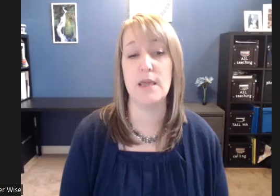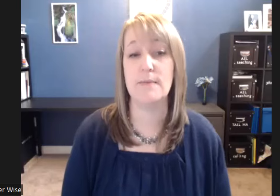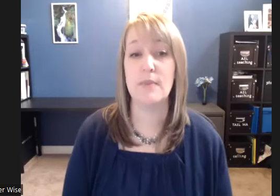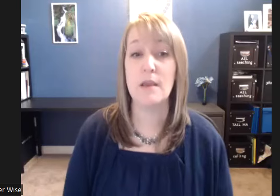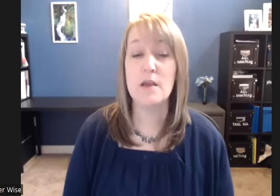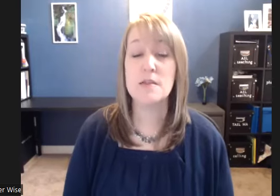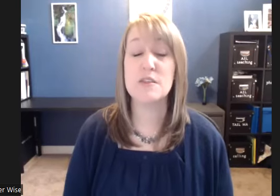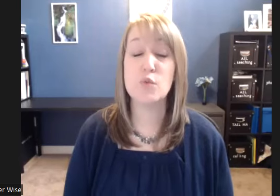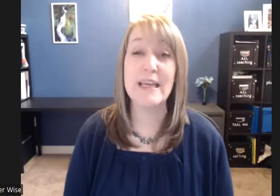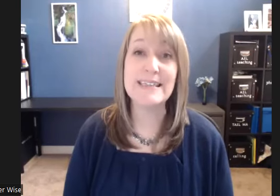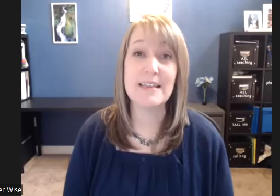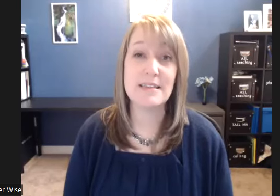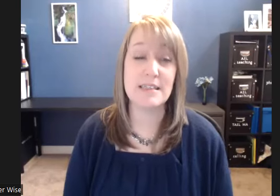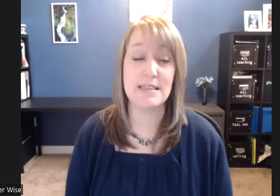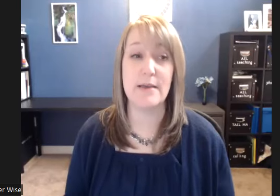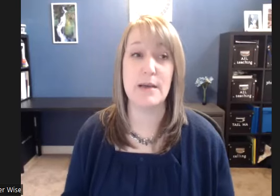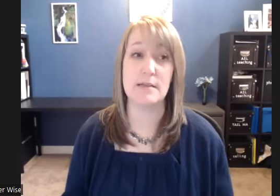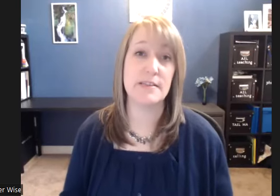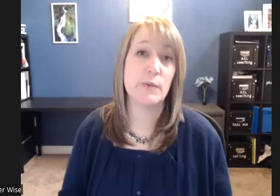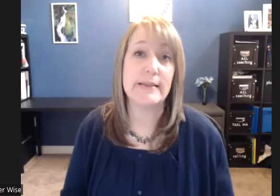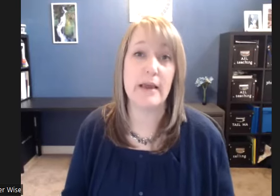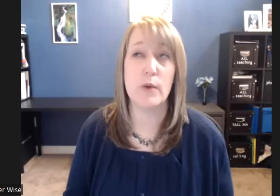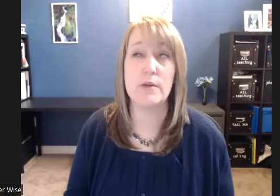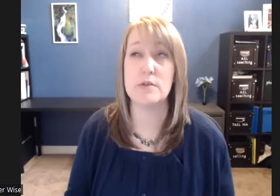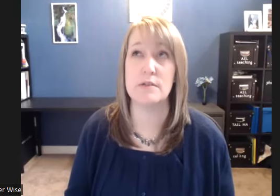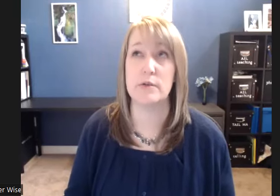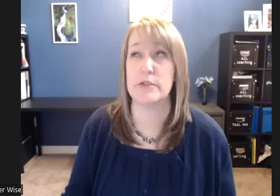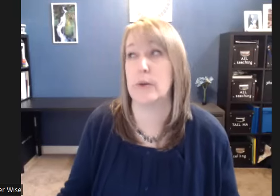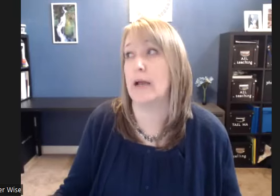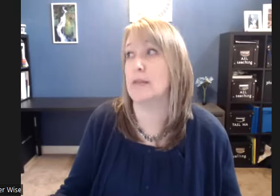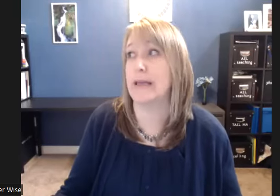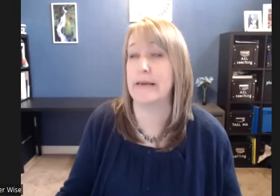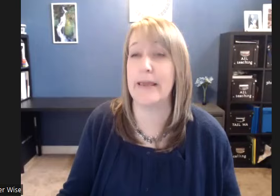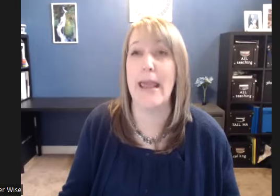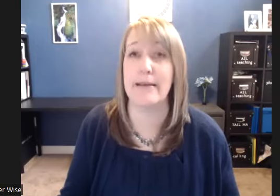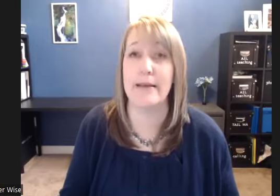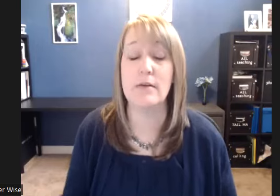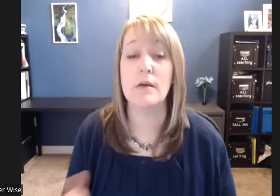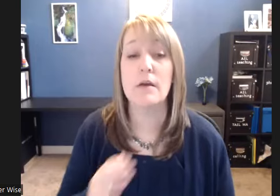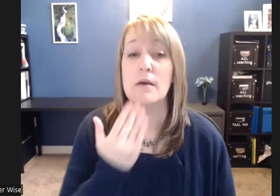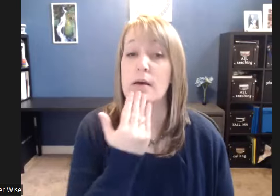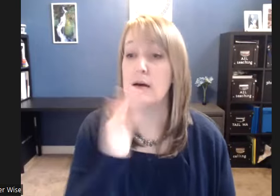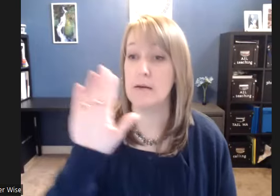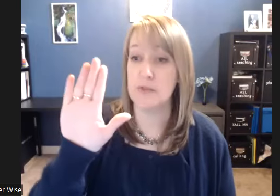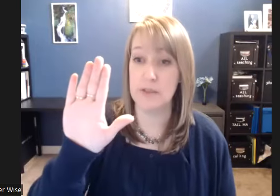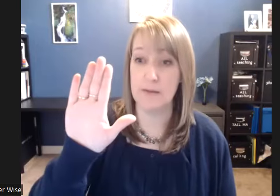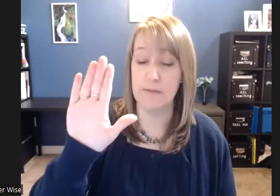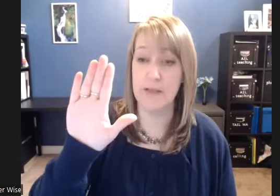Snobby. Sweet. This is the same as the sweet that we use to describe like candy. So it's a flat